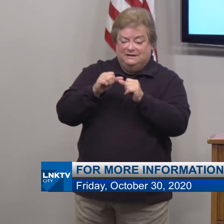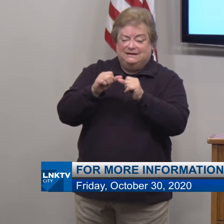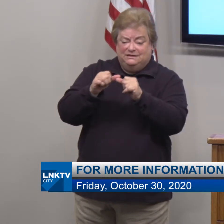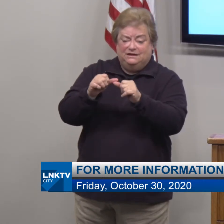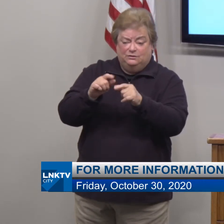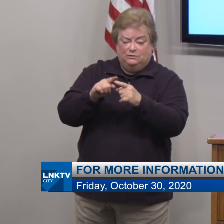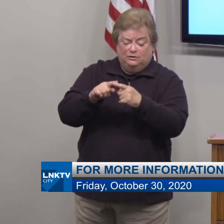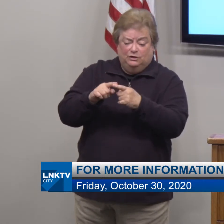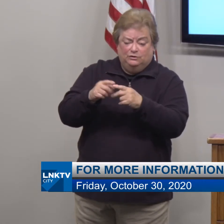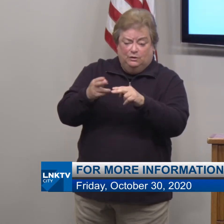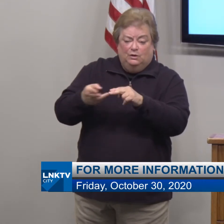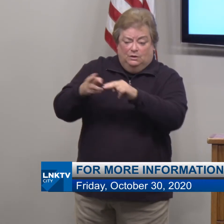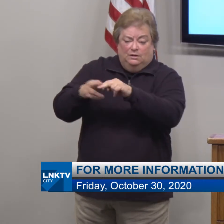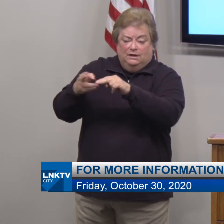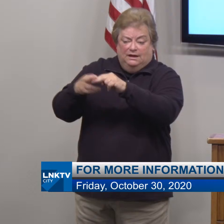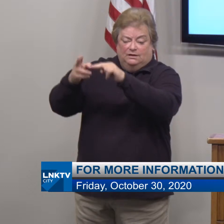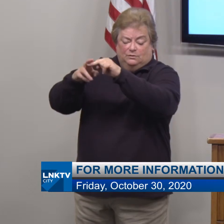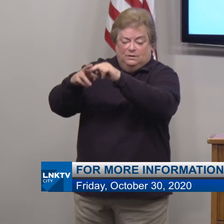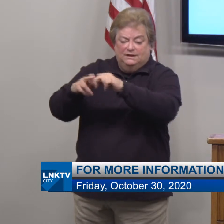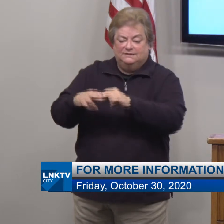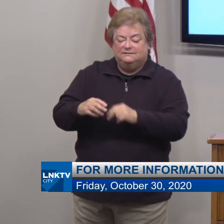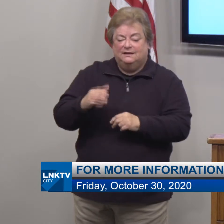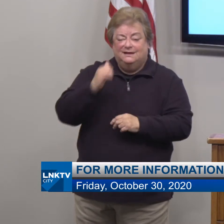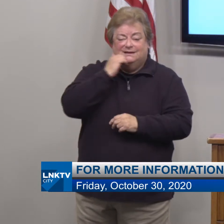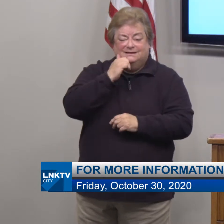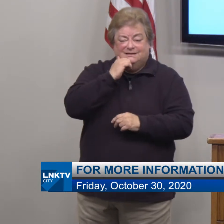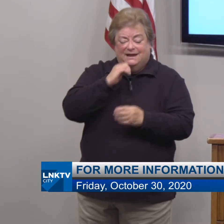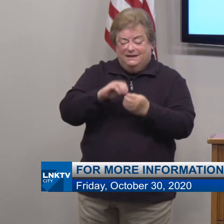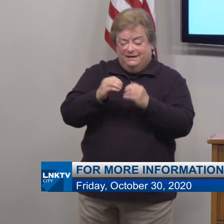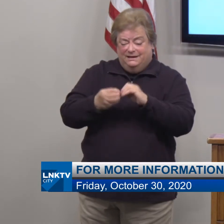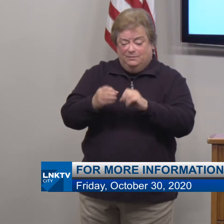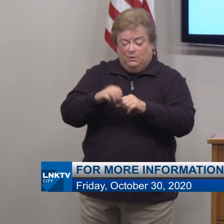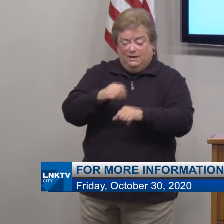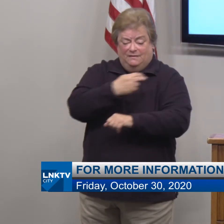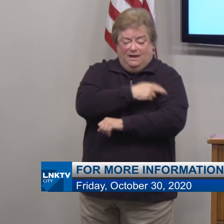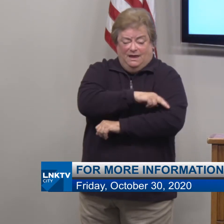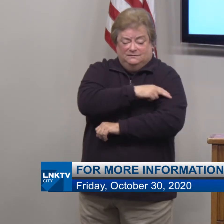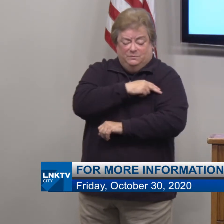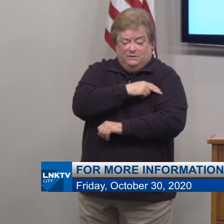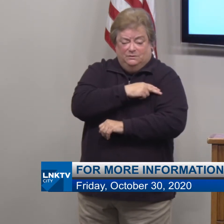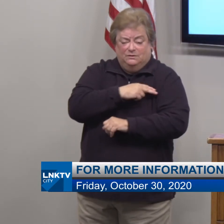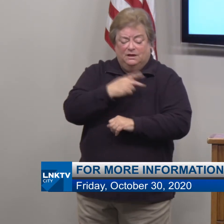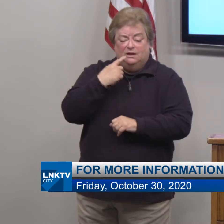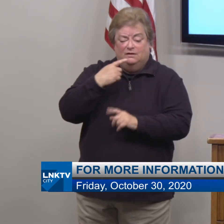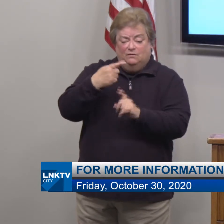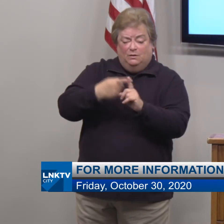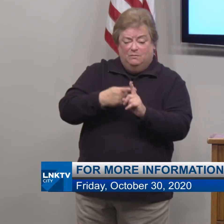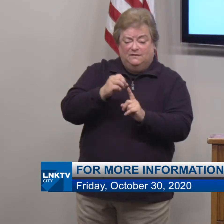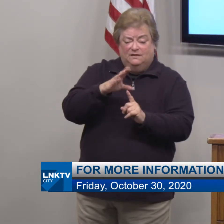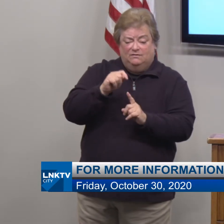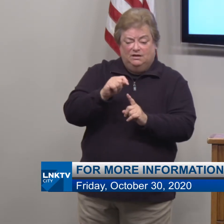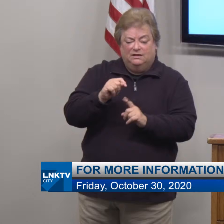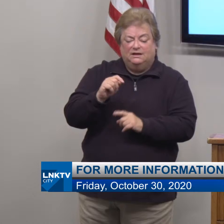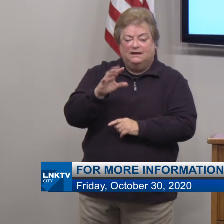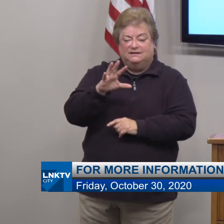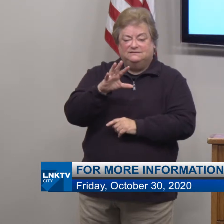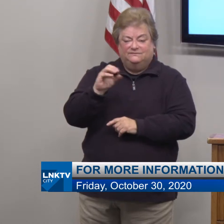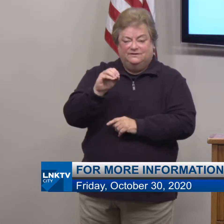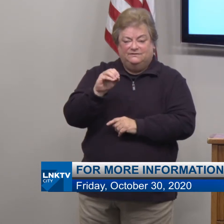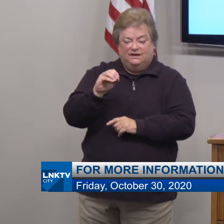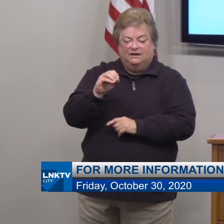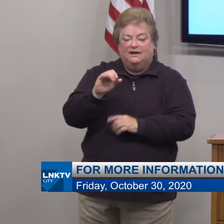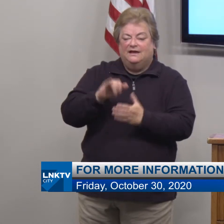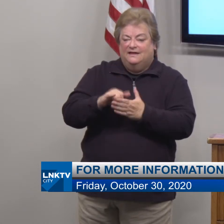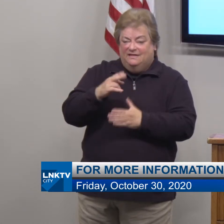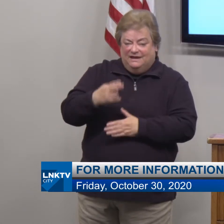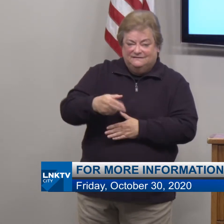The average daily number of COVID-19 patients in Lincoln hospitals for the month of October is 60. That's